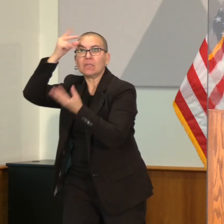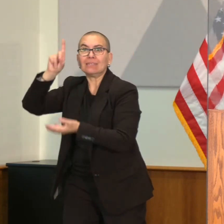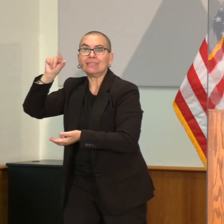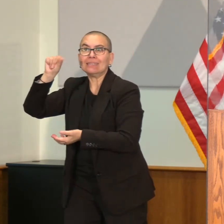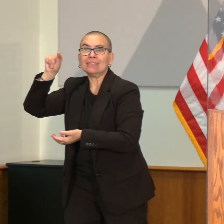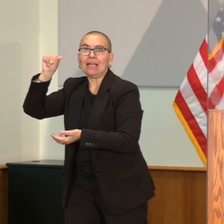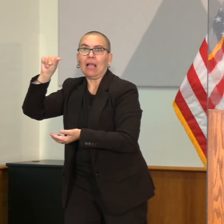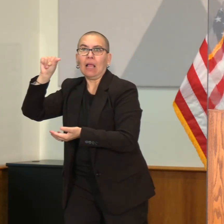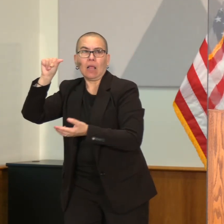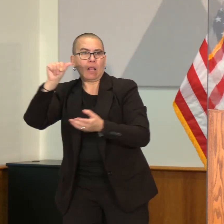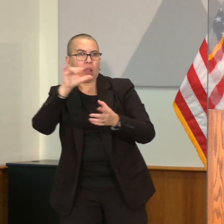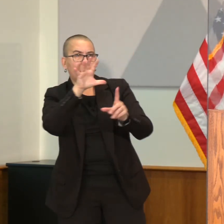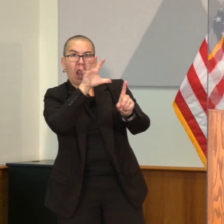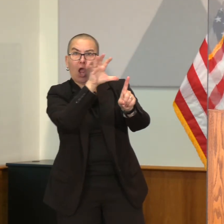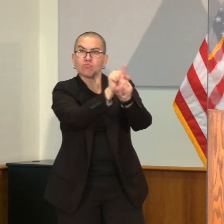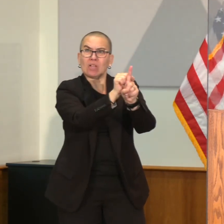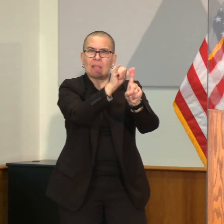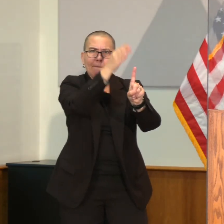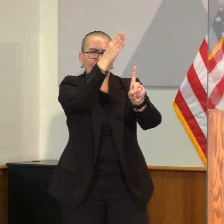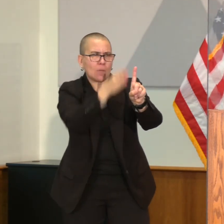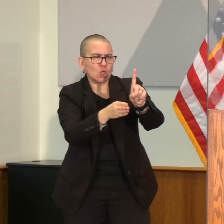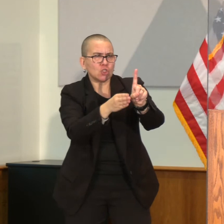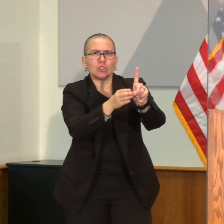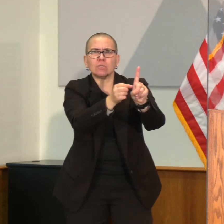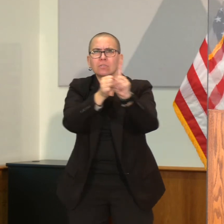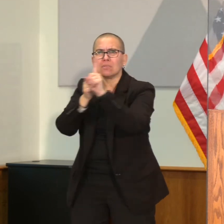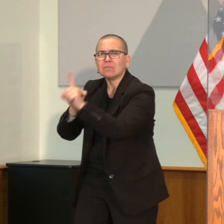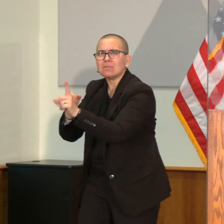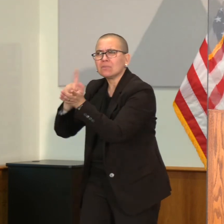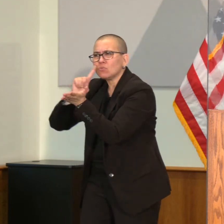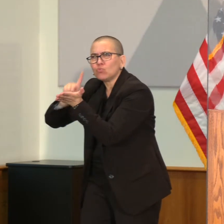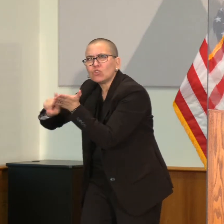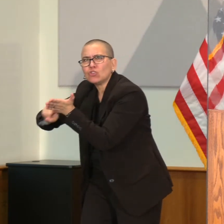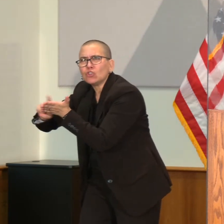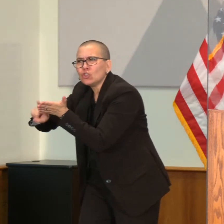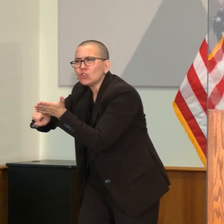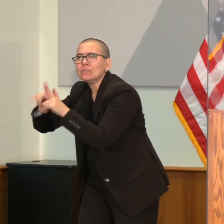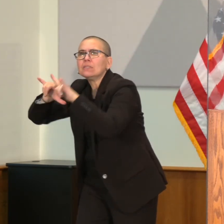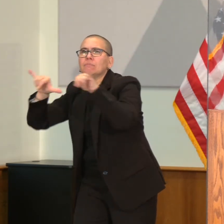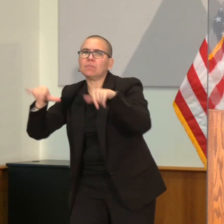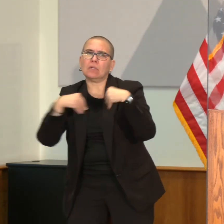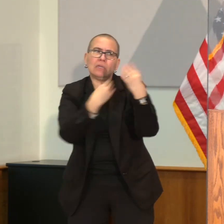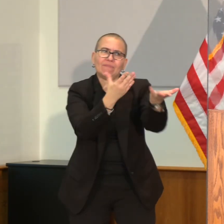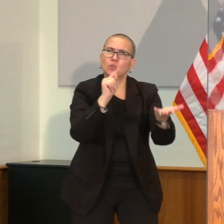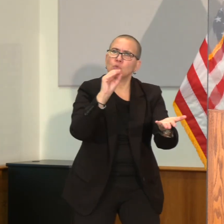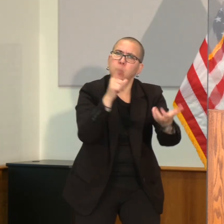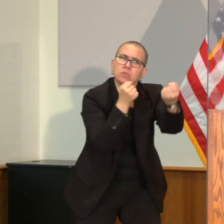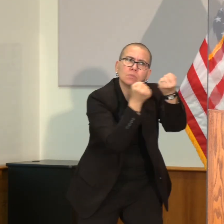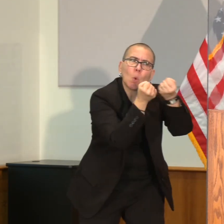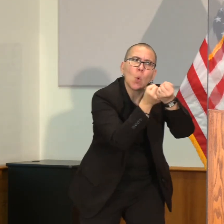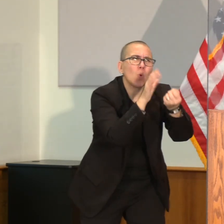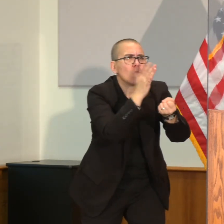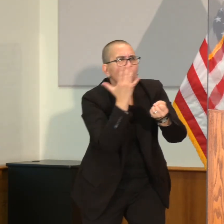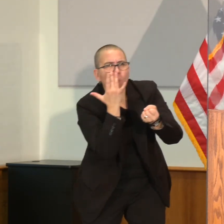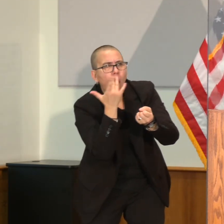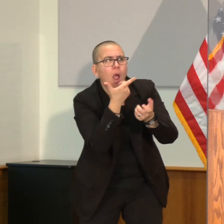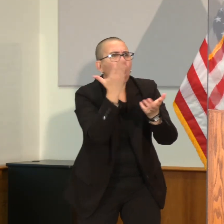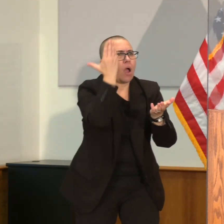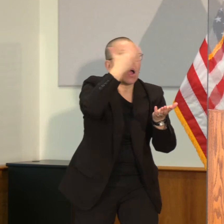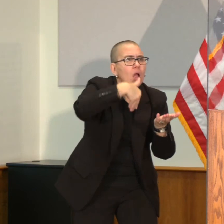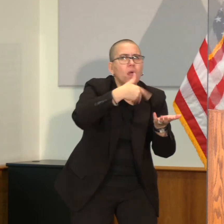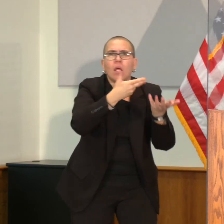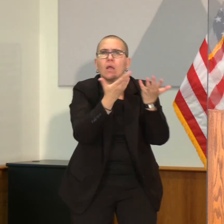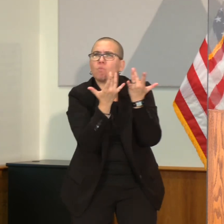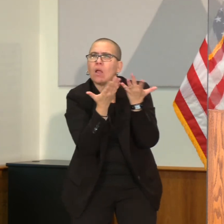apples, and that also give tools to local families' ability to be compensated for wrongful death. These